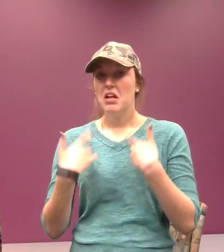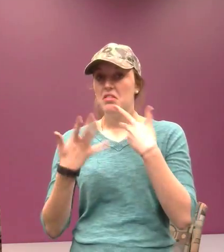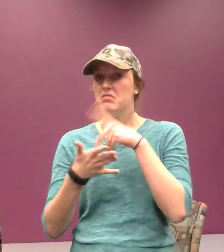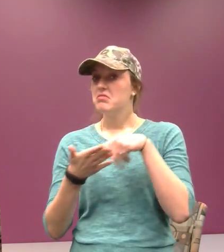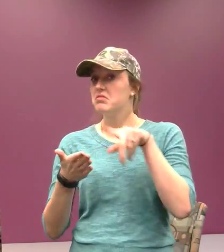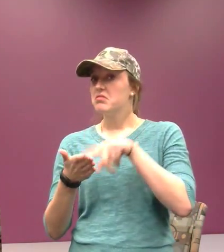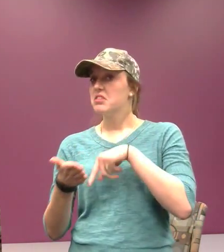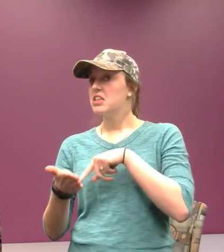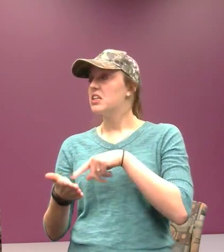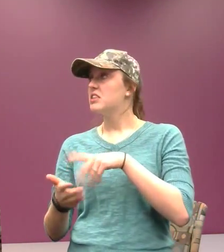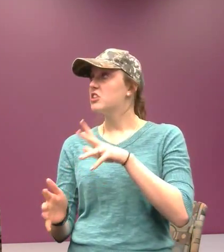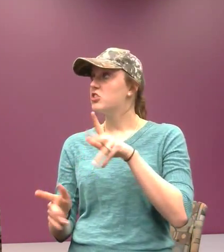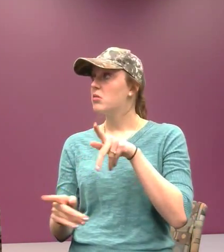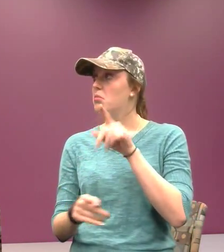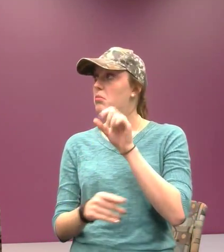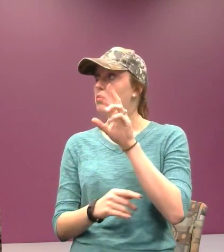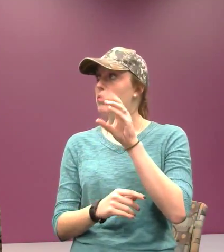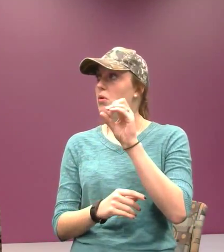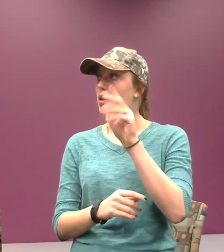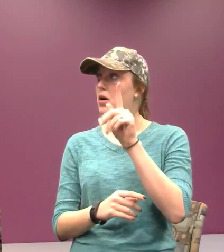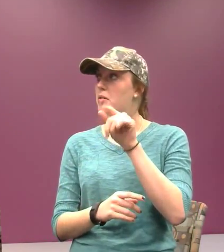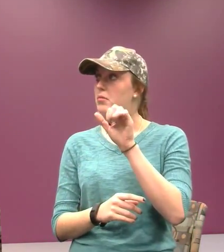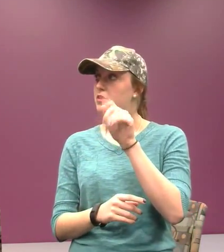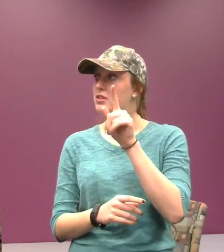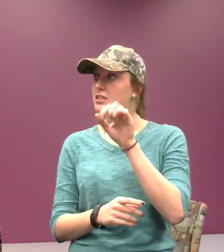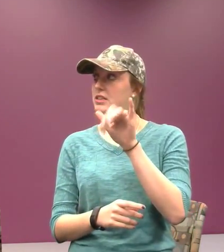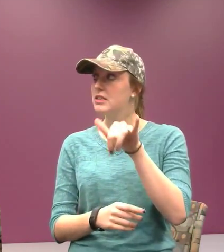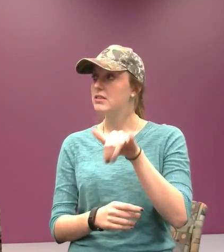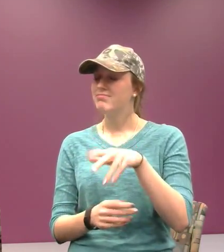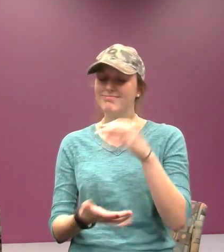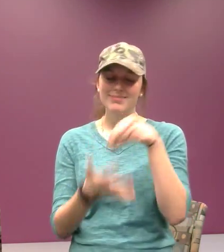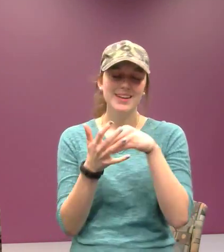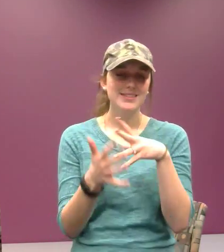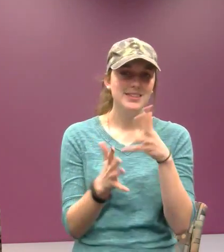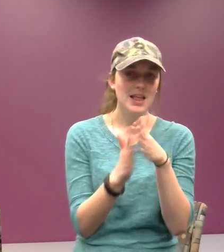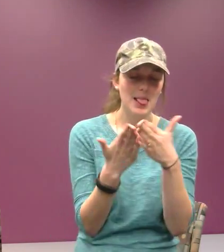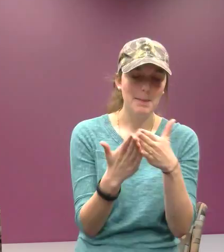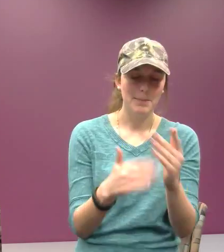saying is the quotient of those two is 1.